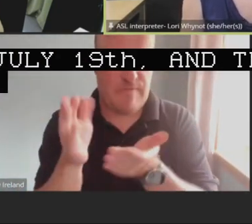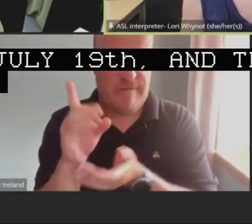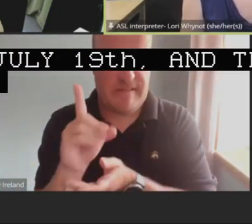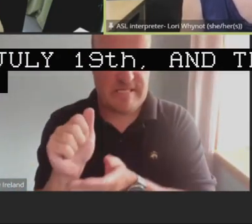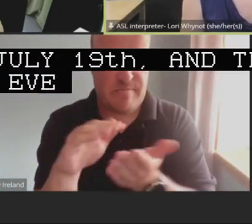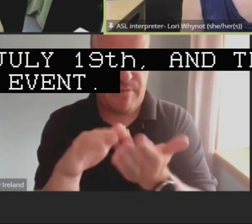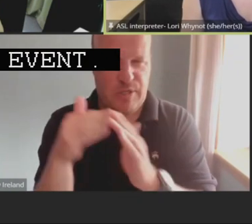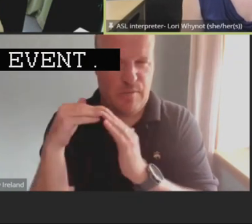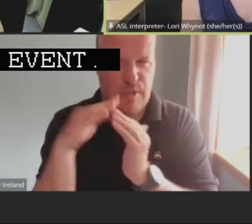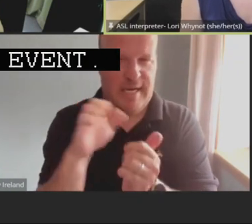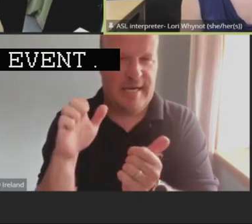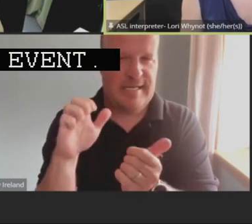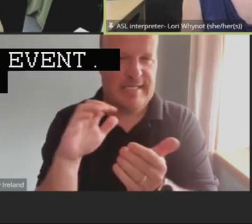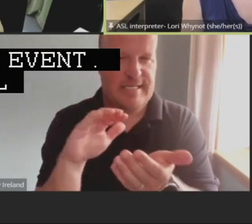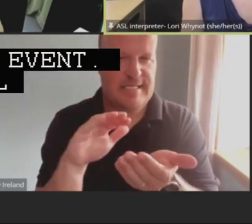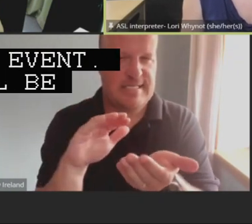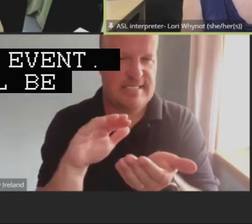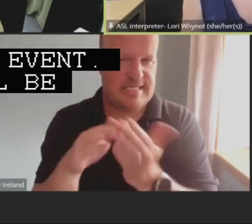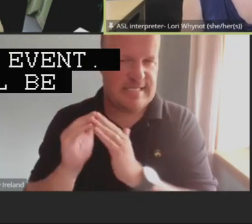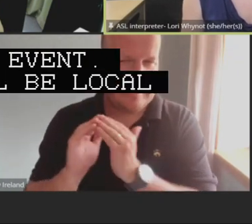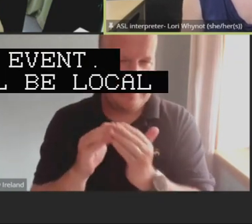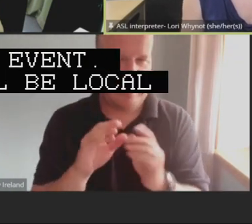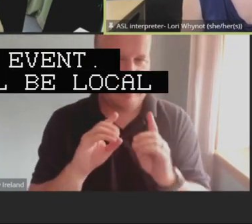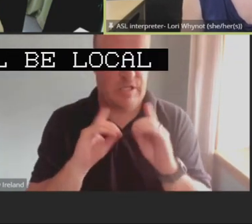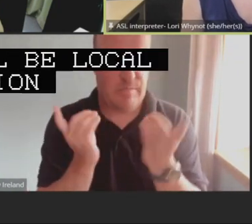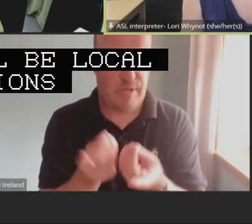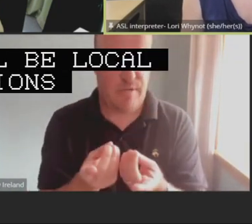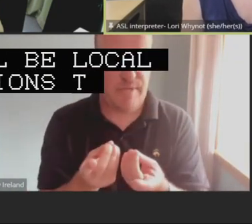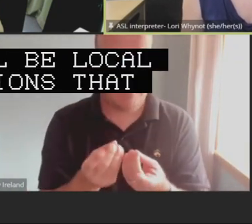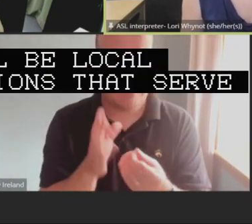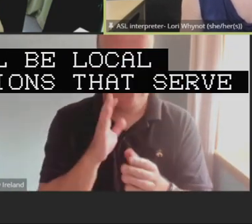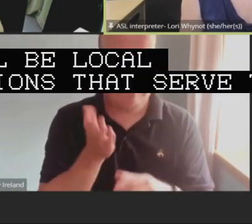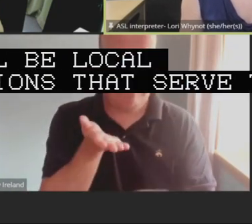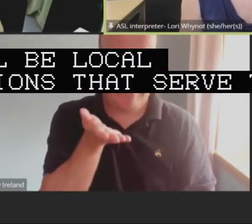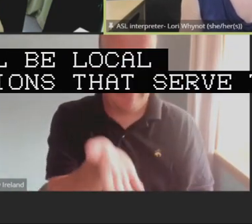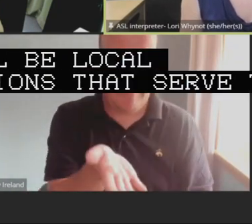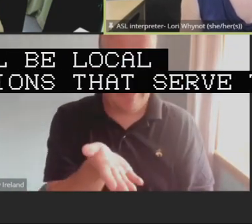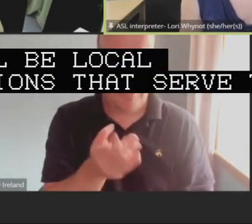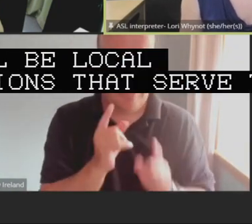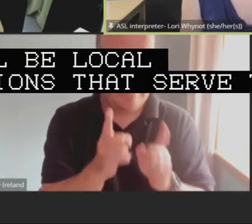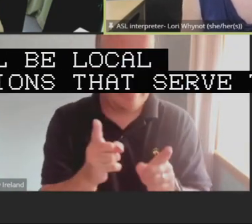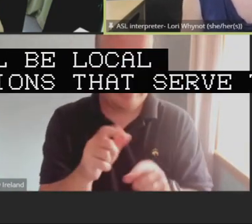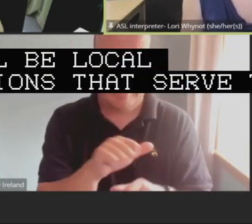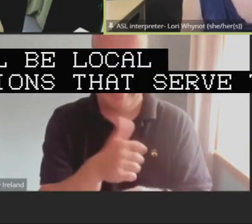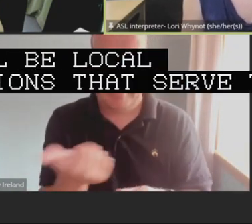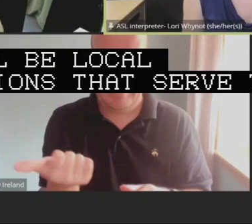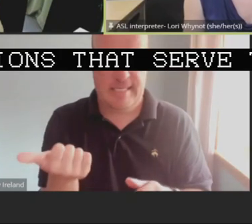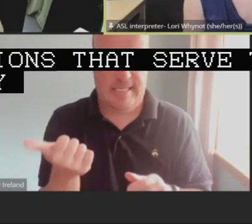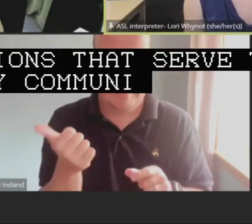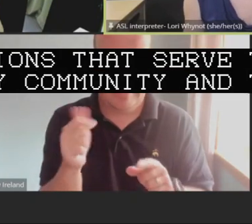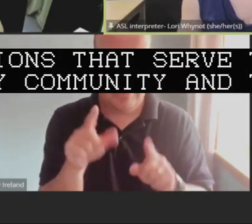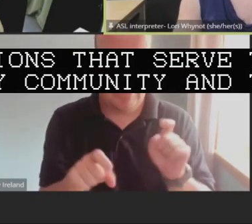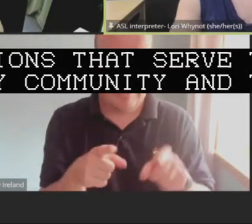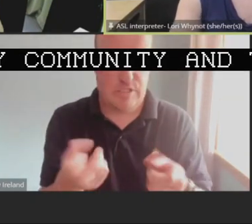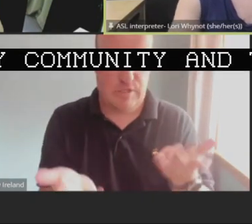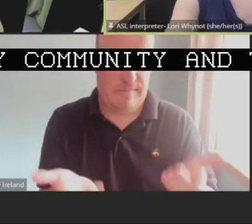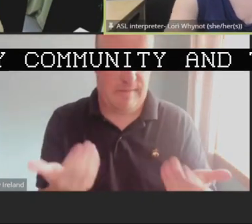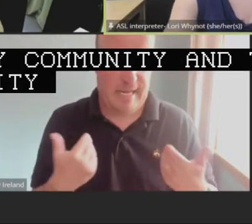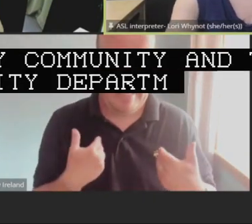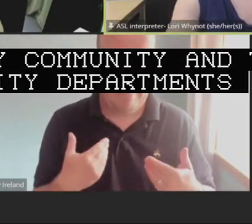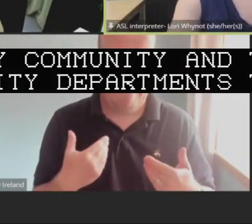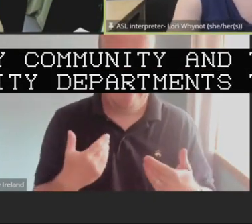local organizations that serve the disability community, and there'll be city departments there on hand to